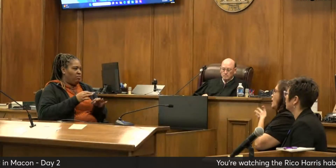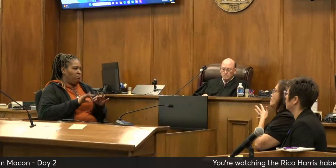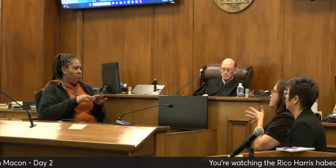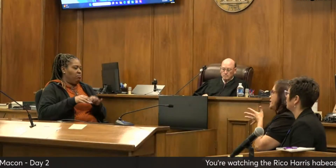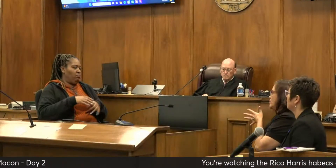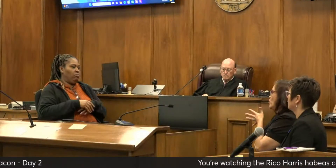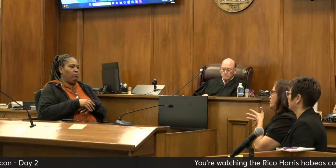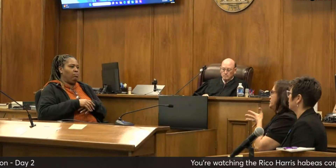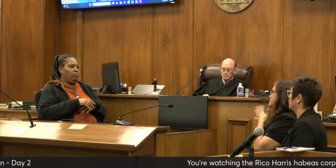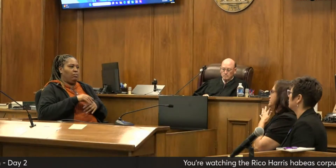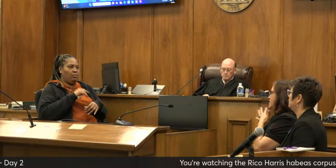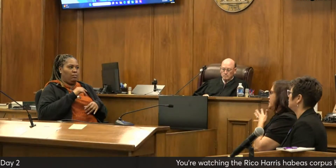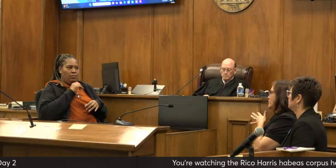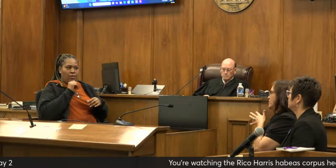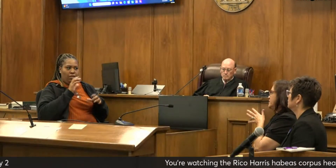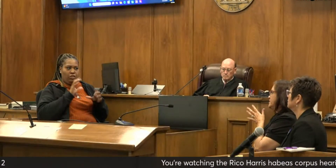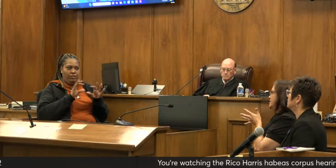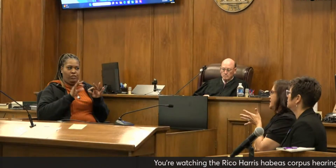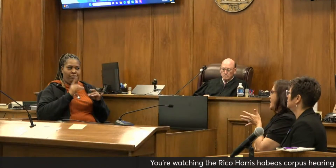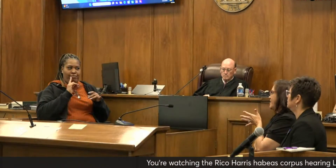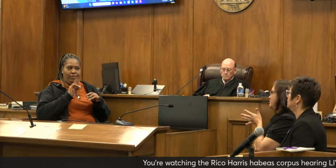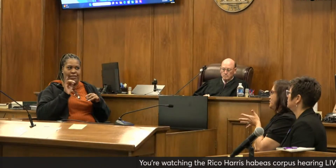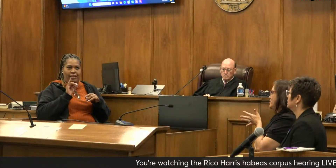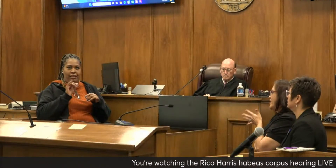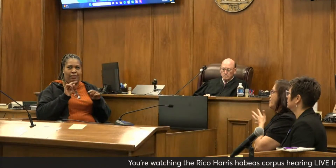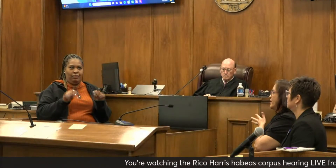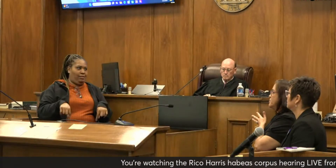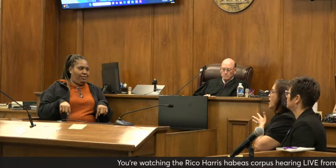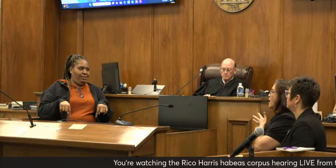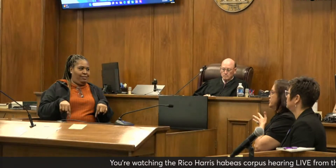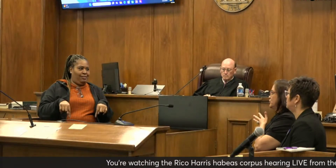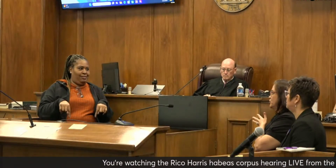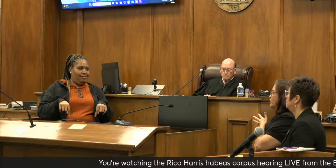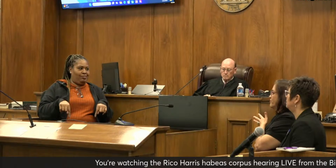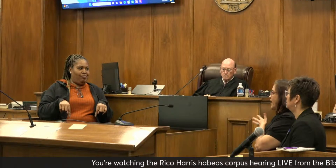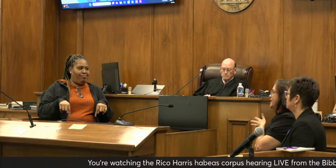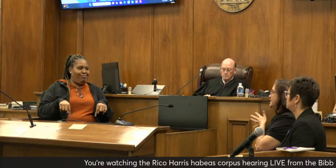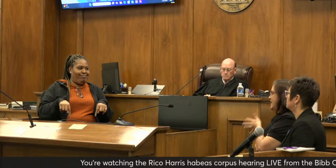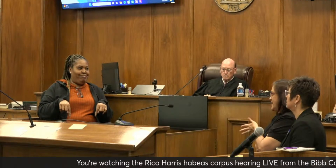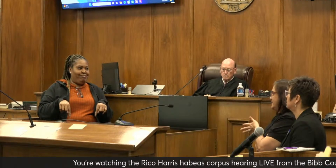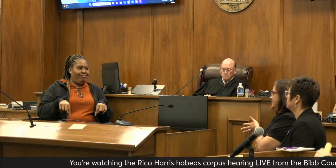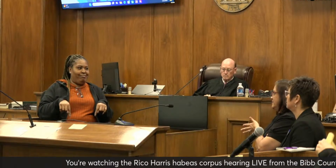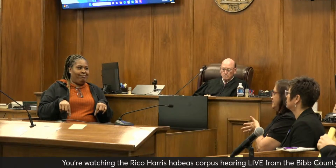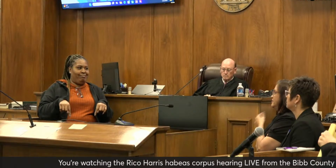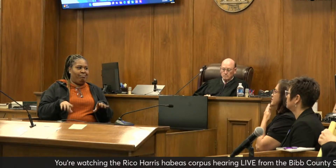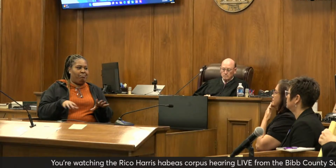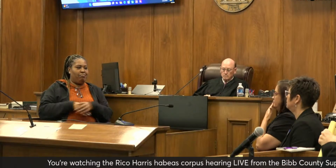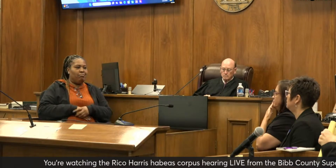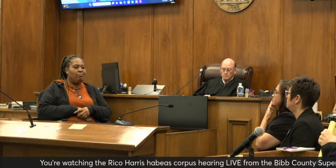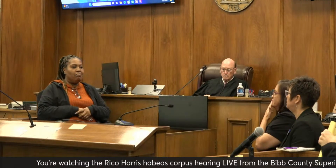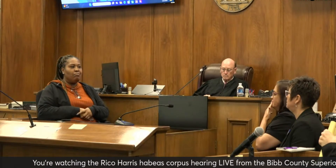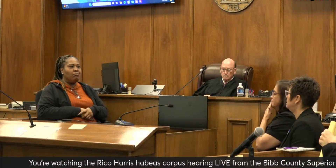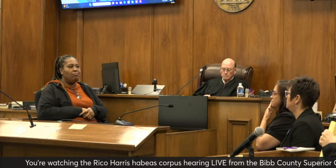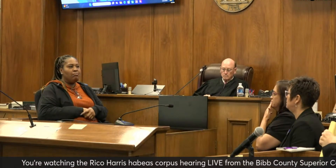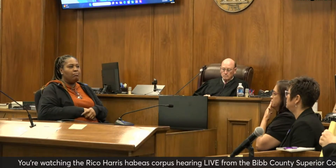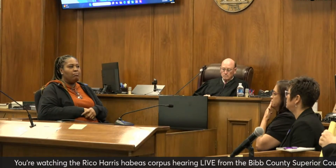So I've made appointments to take the written test. I have to do that, but I'm not certified yet.